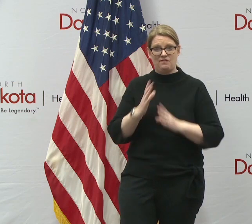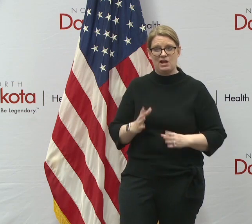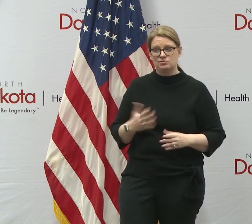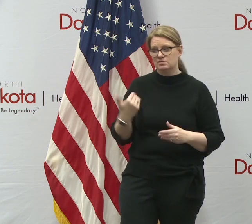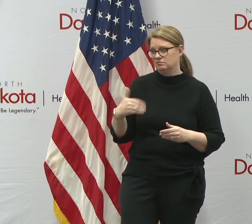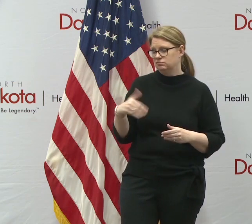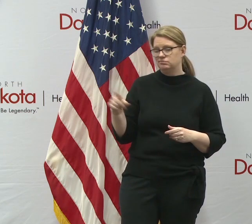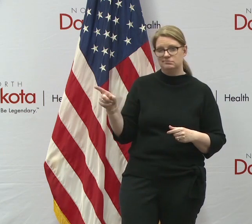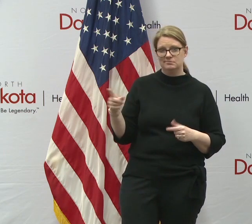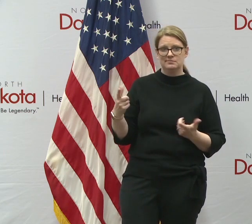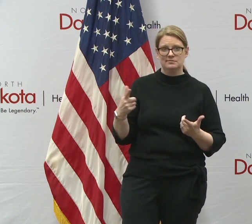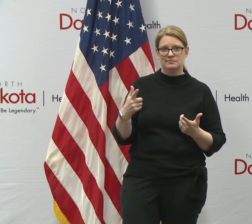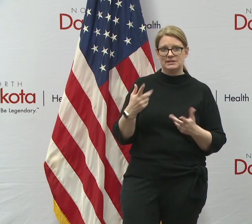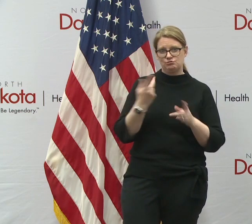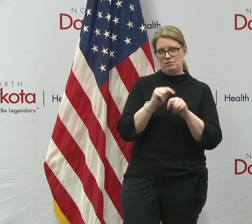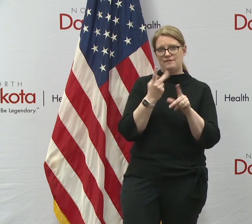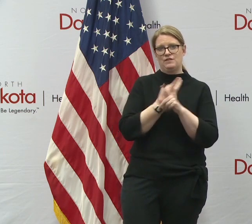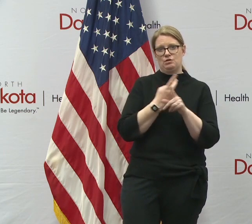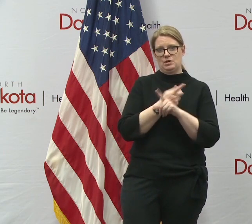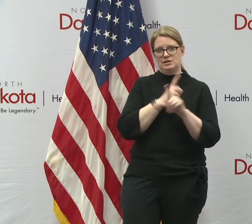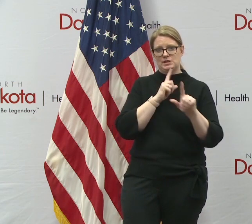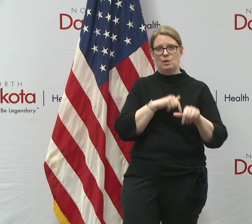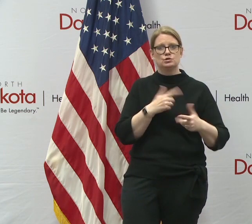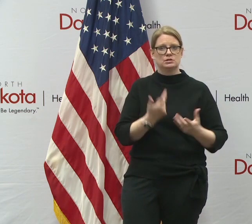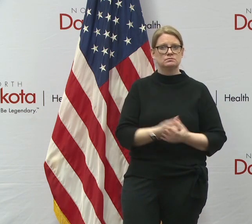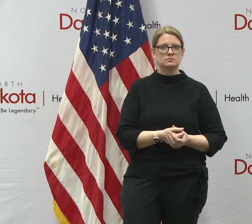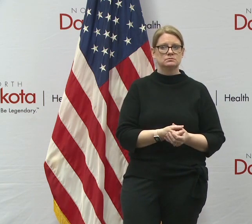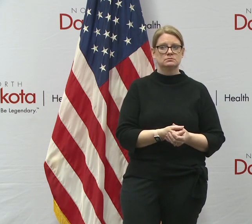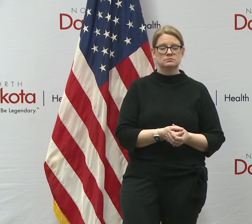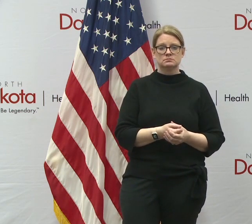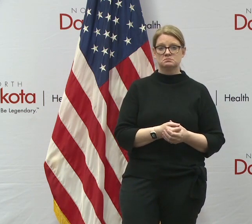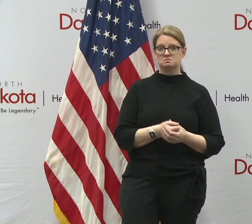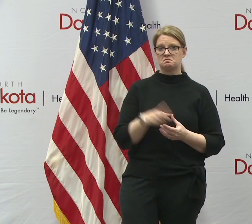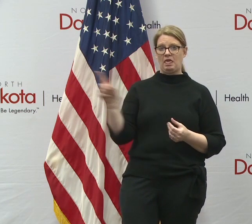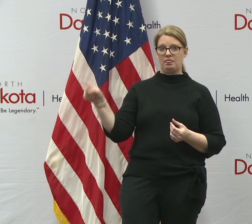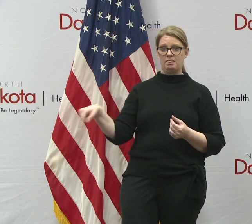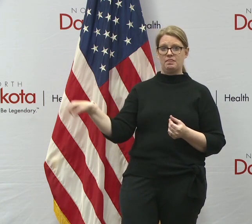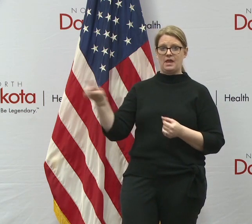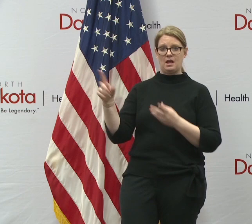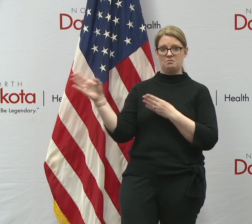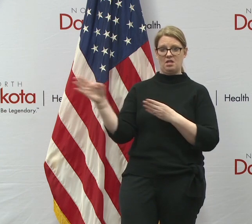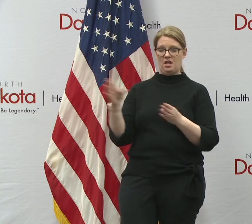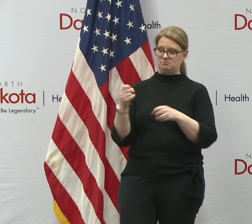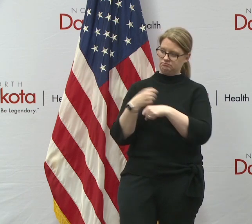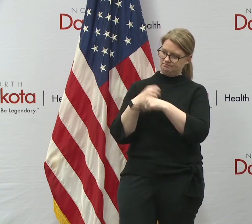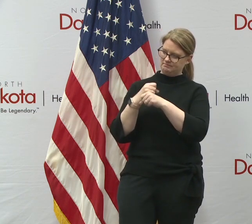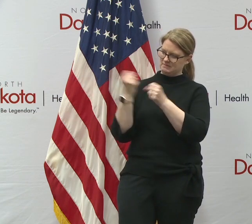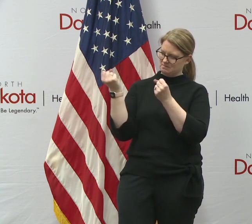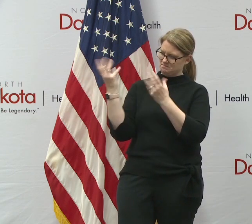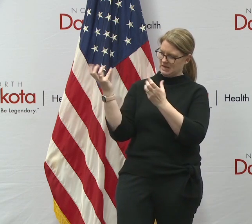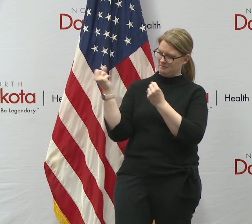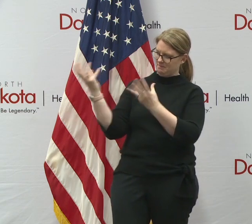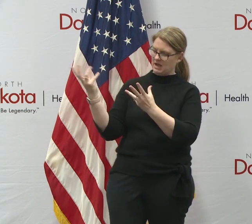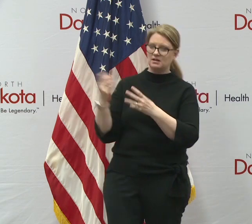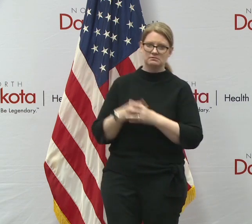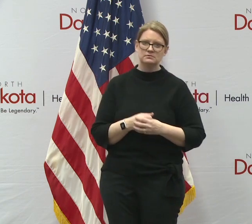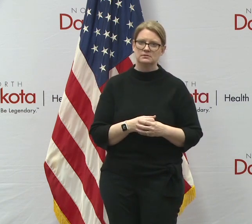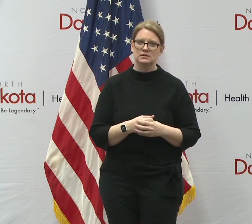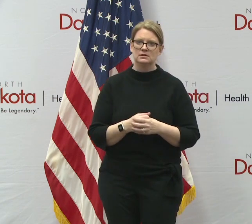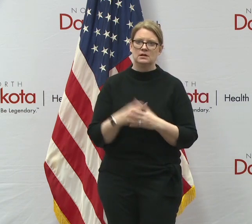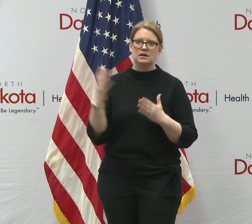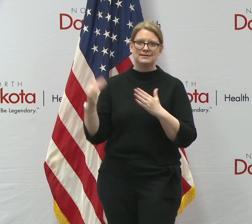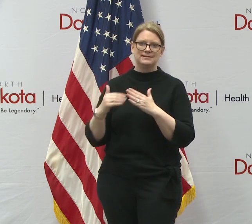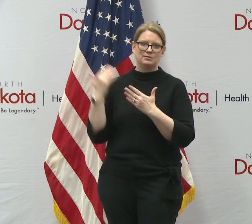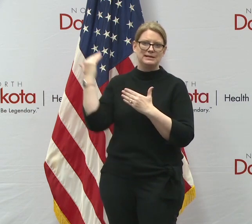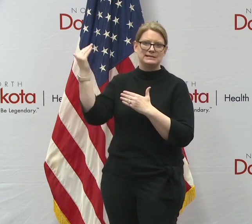on a solution. But they plan to manufacture thousands of them, and so that would be more likely exceed the needs